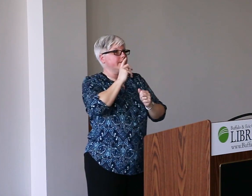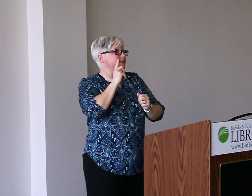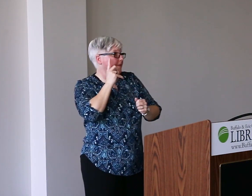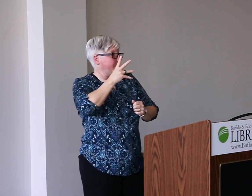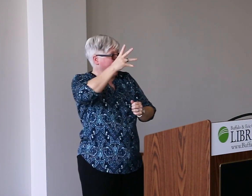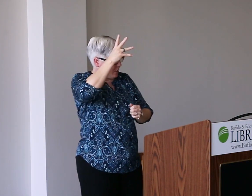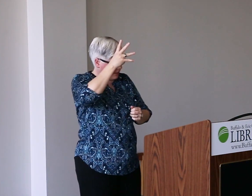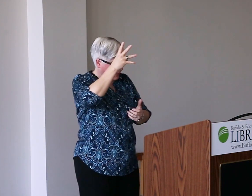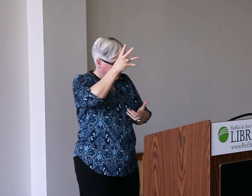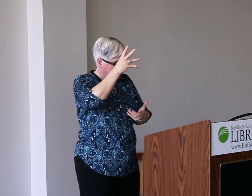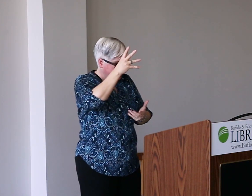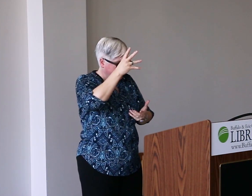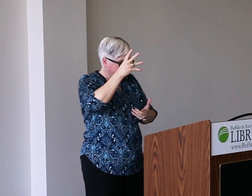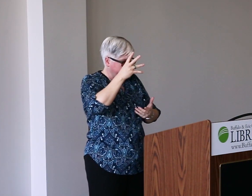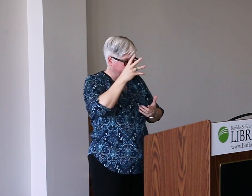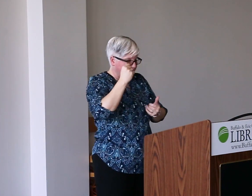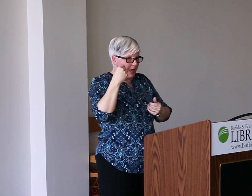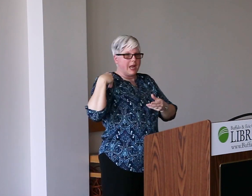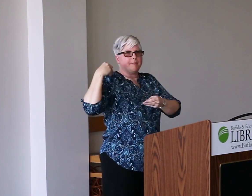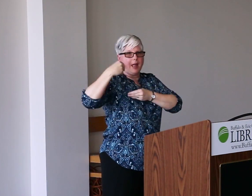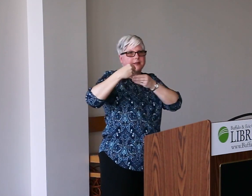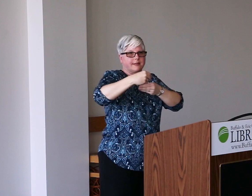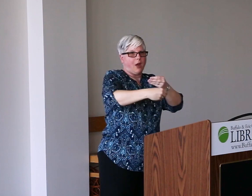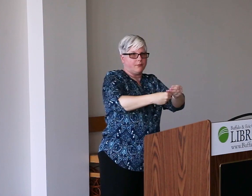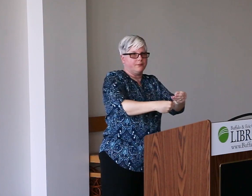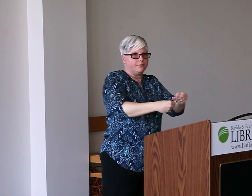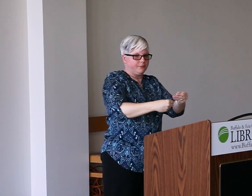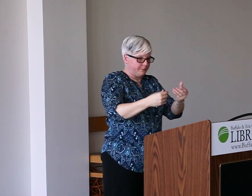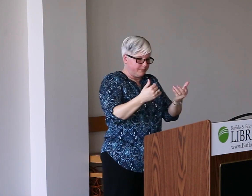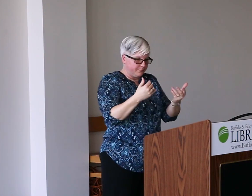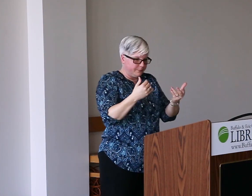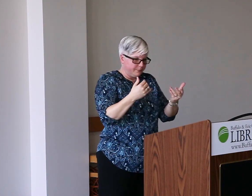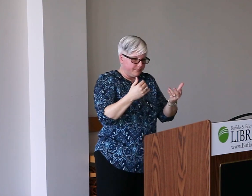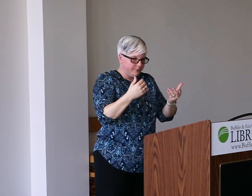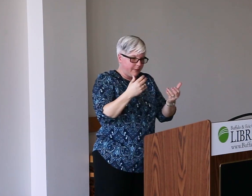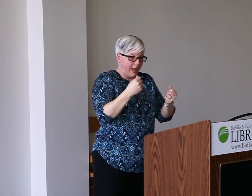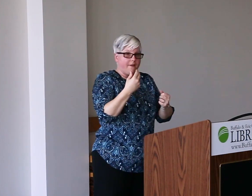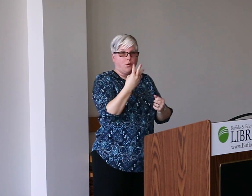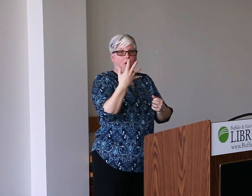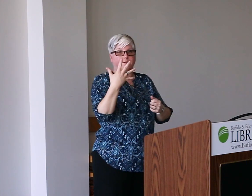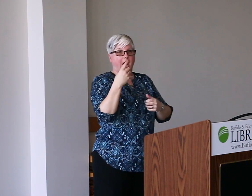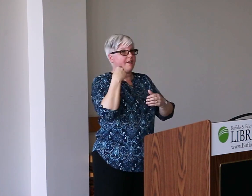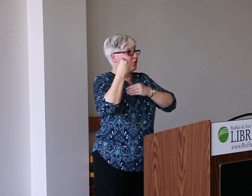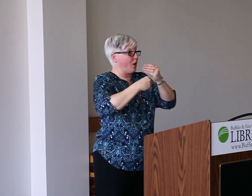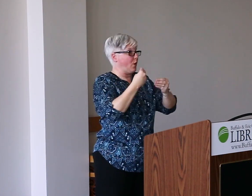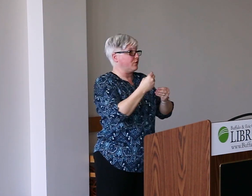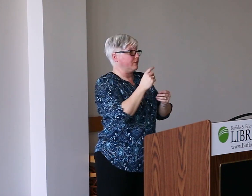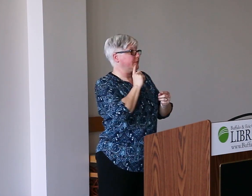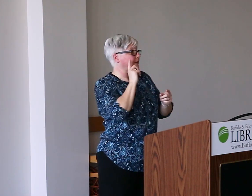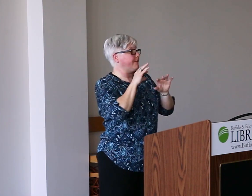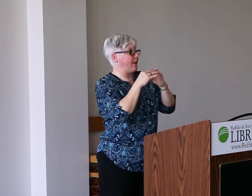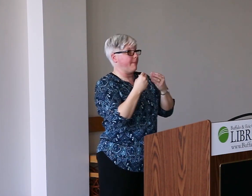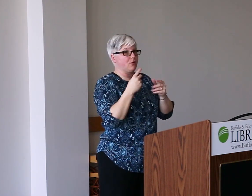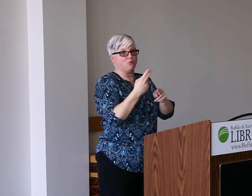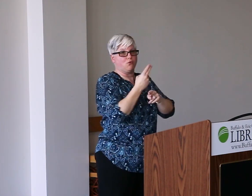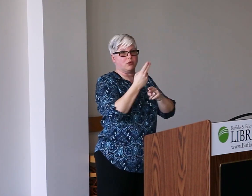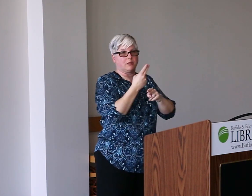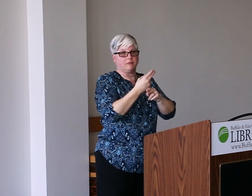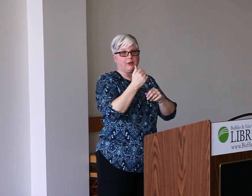of deaf children are born to deaf parents. It's passed down through generations. About 4 or 5